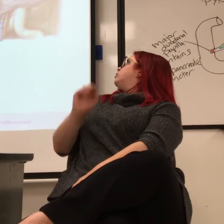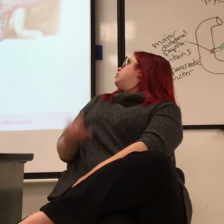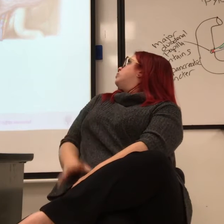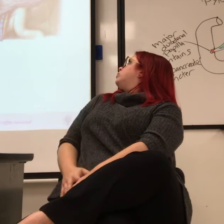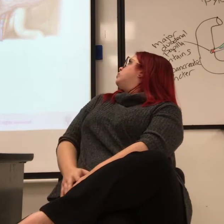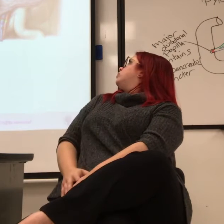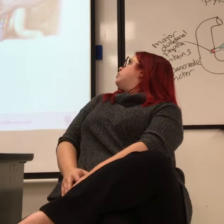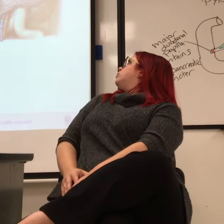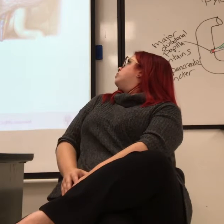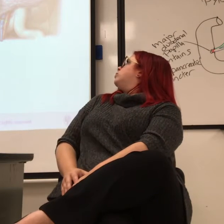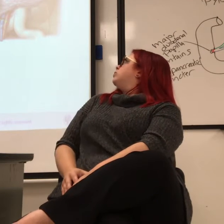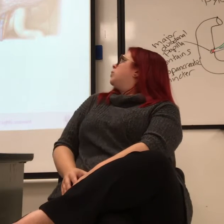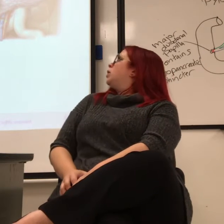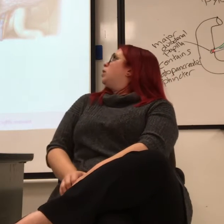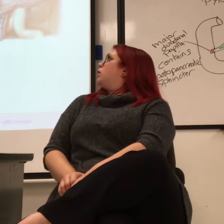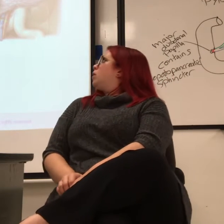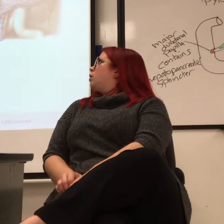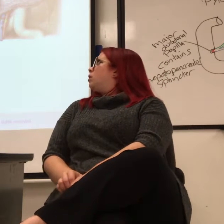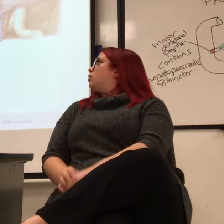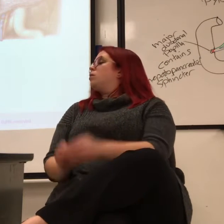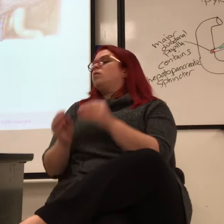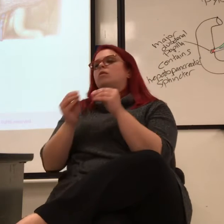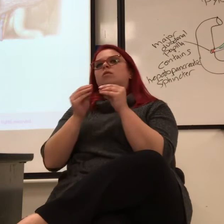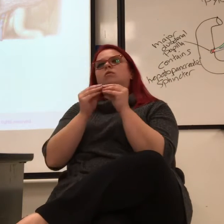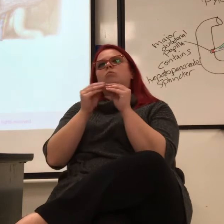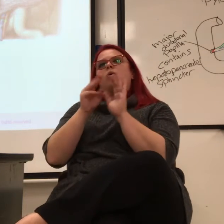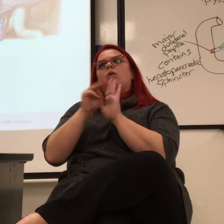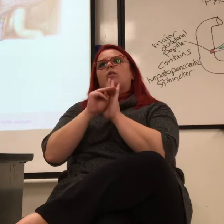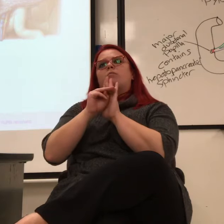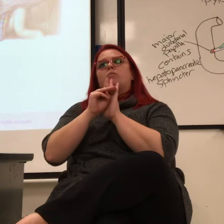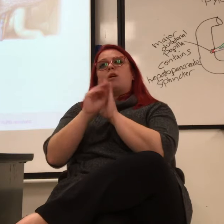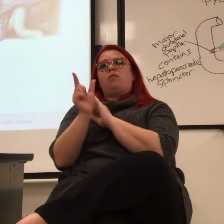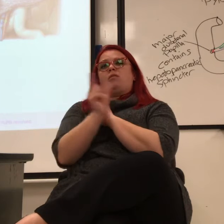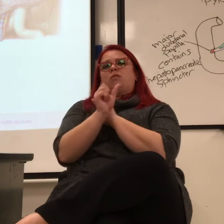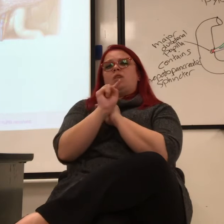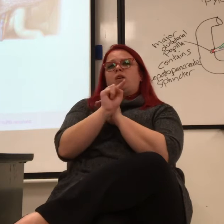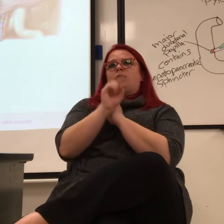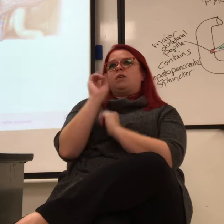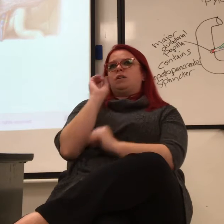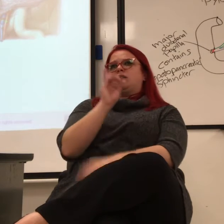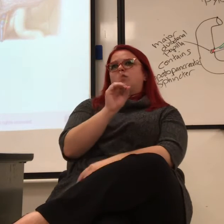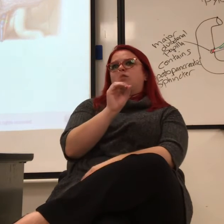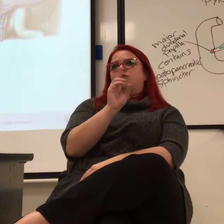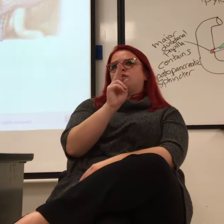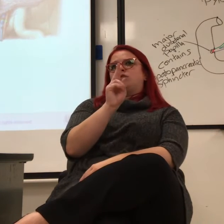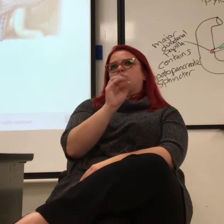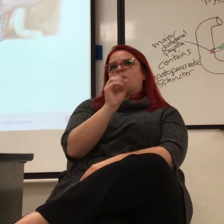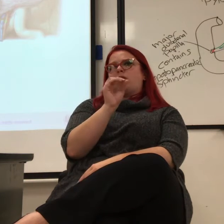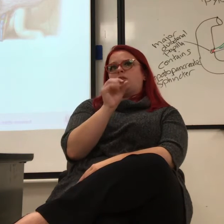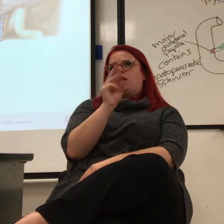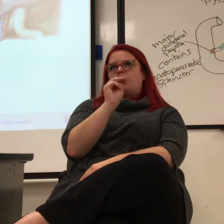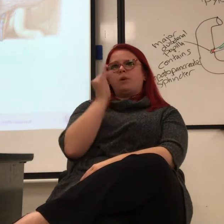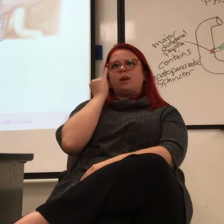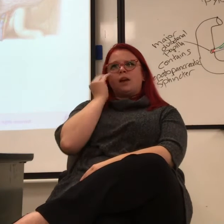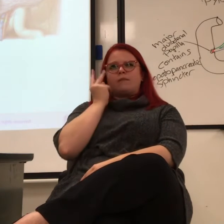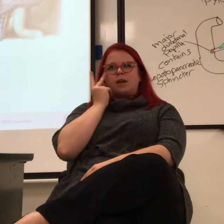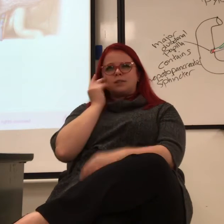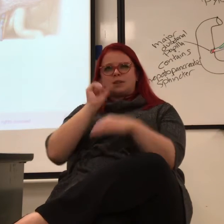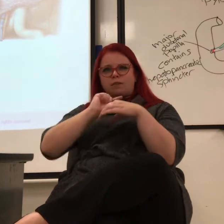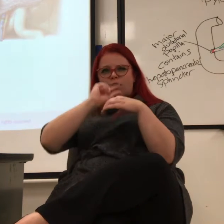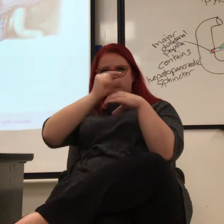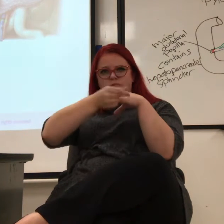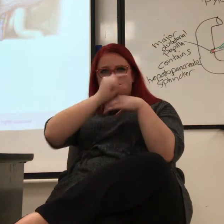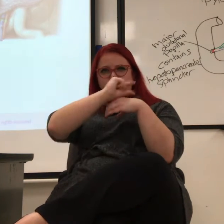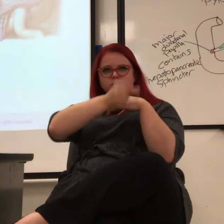A couple more pictures. And the model on the left here, this is the duodenum. If I see vessels going over it, it must